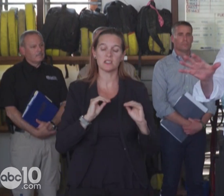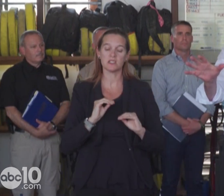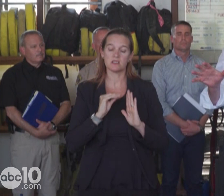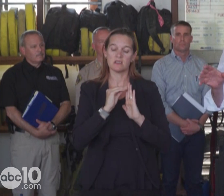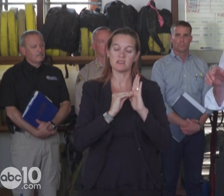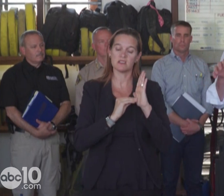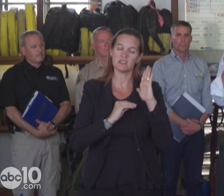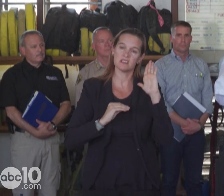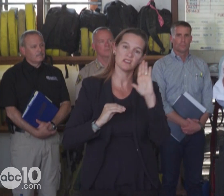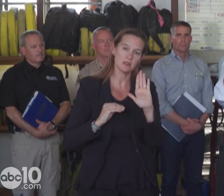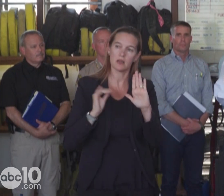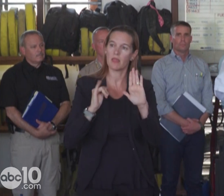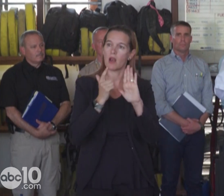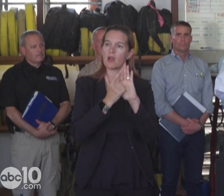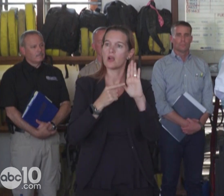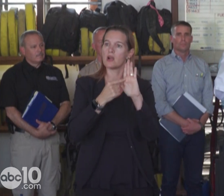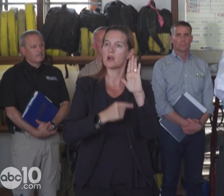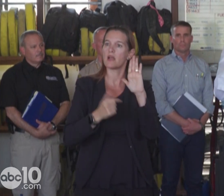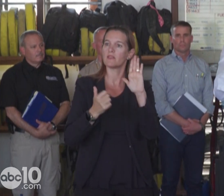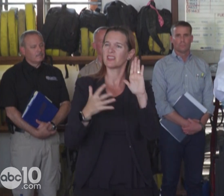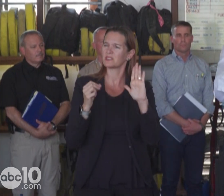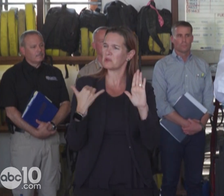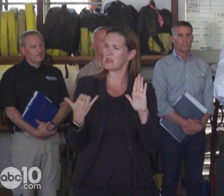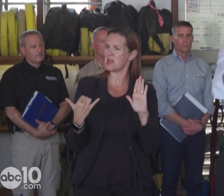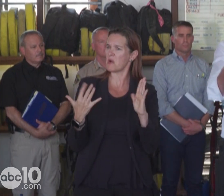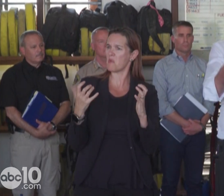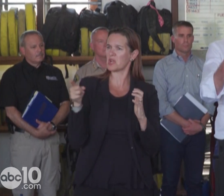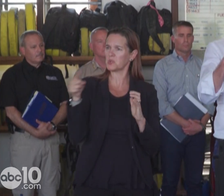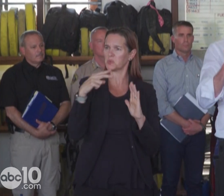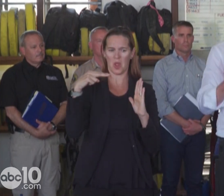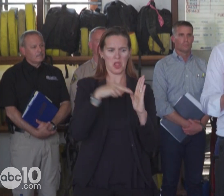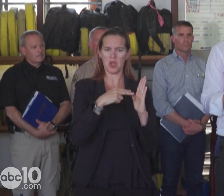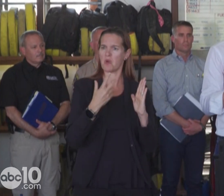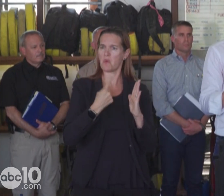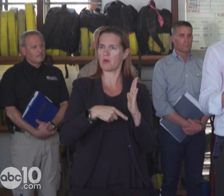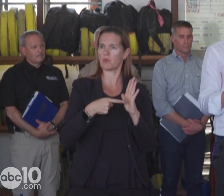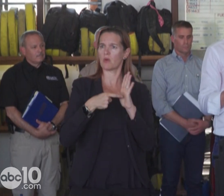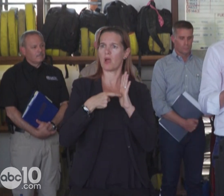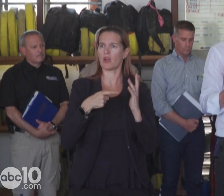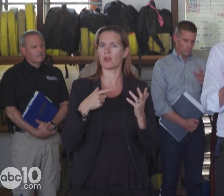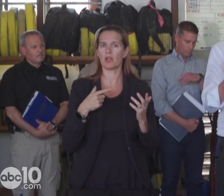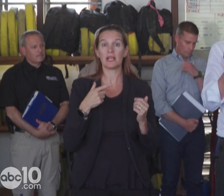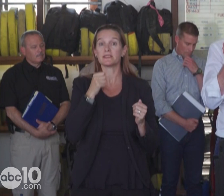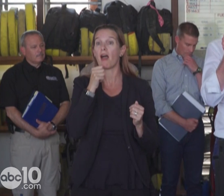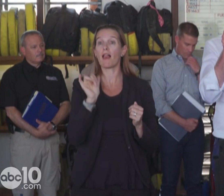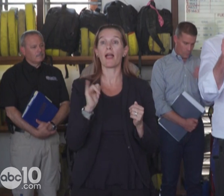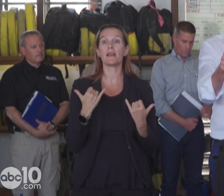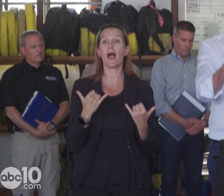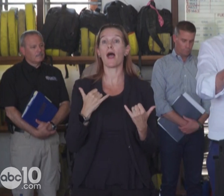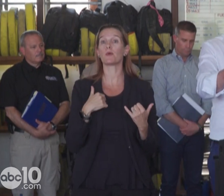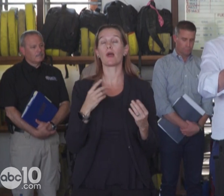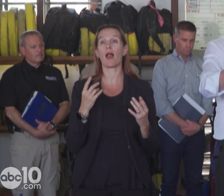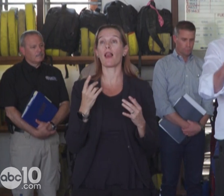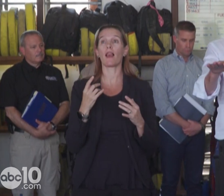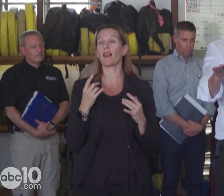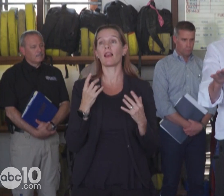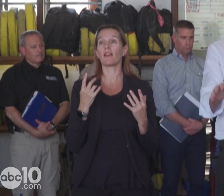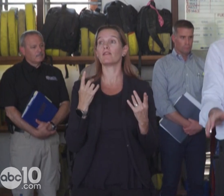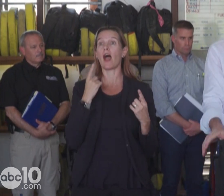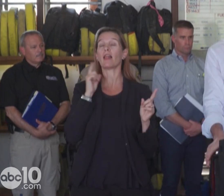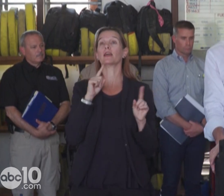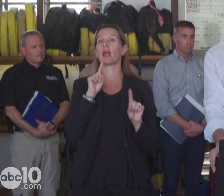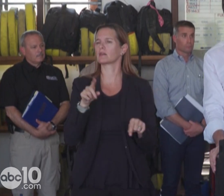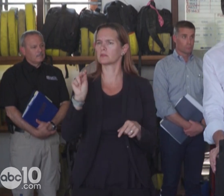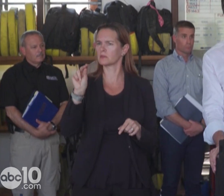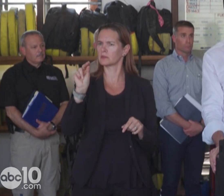impress upon you more to look at what now is required. We're not reacting to this moment. We specifically laid out a